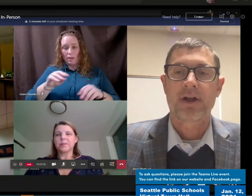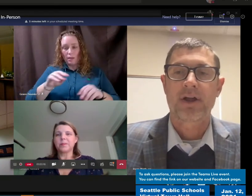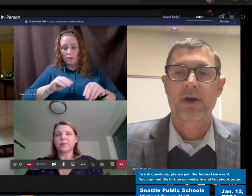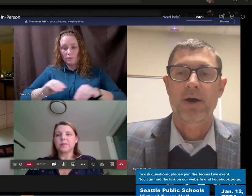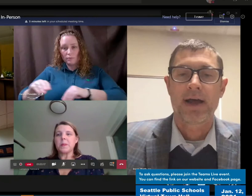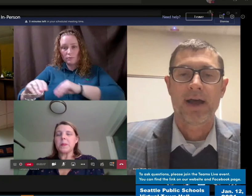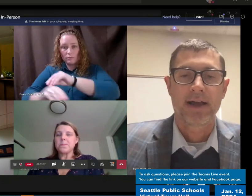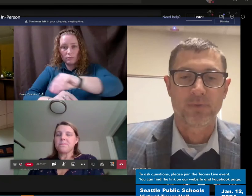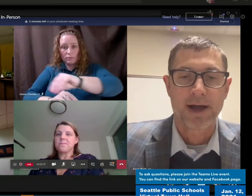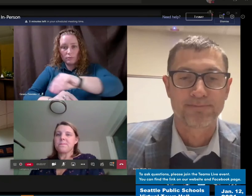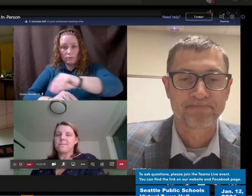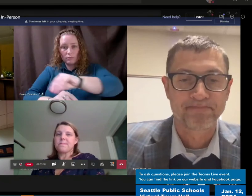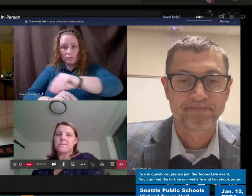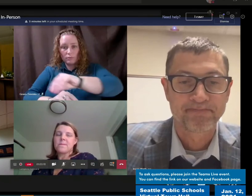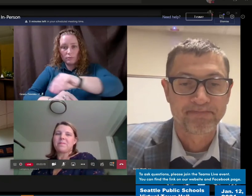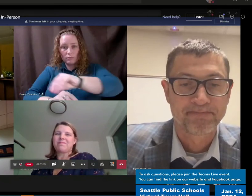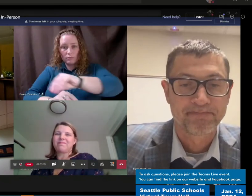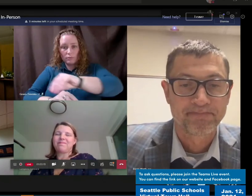flow as well.